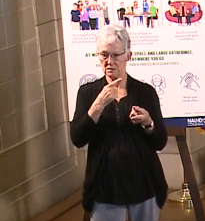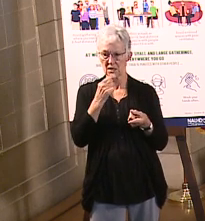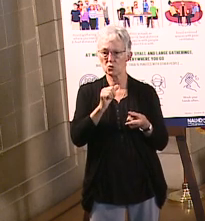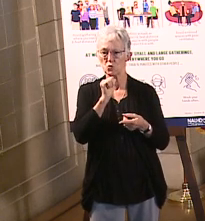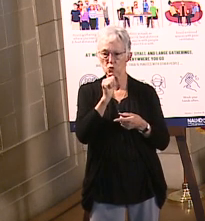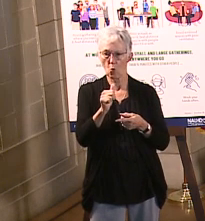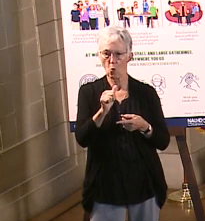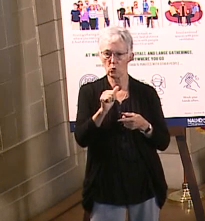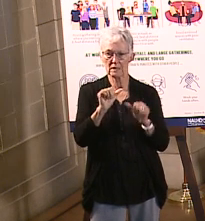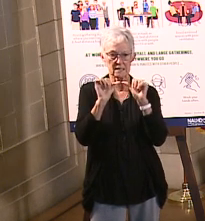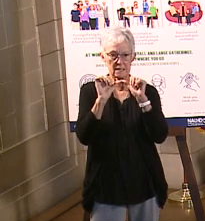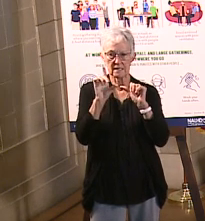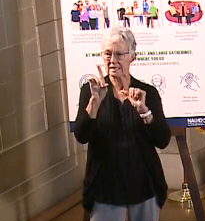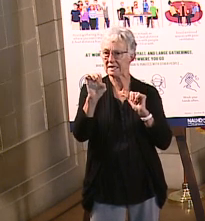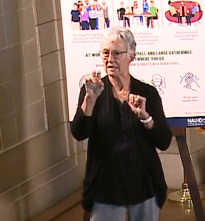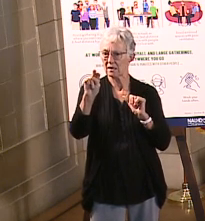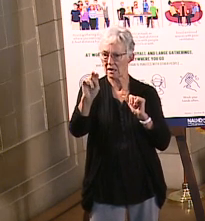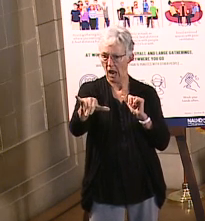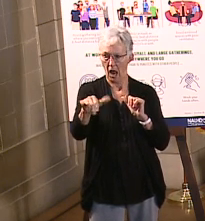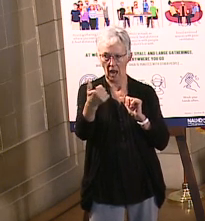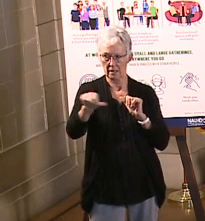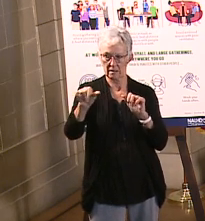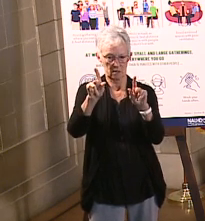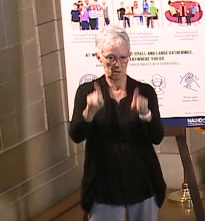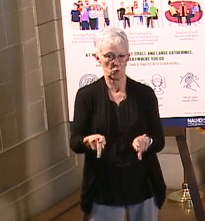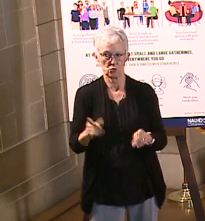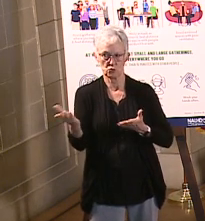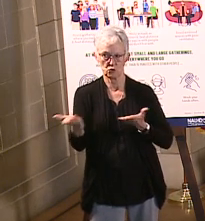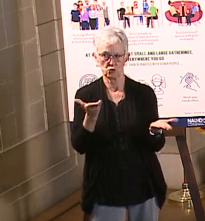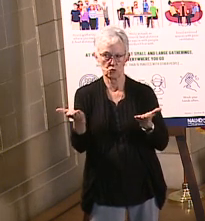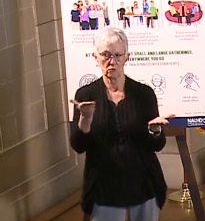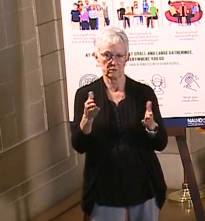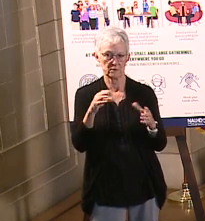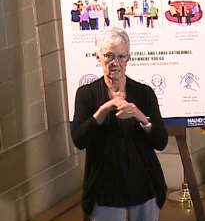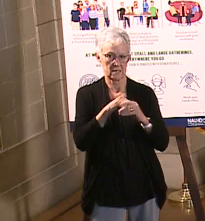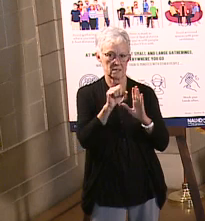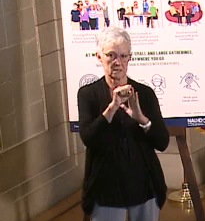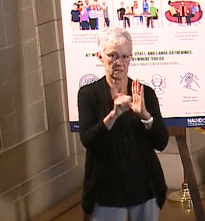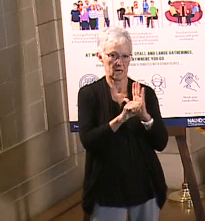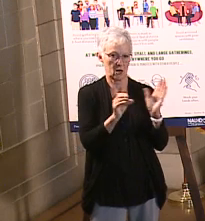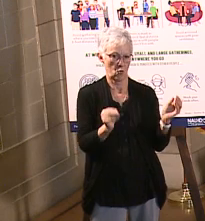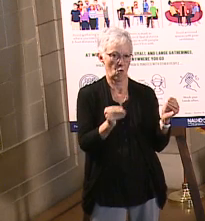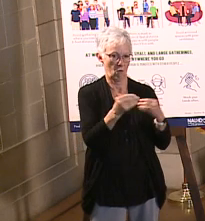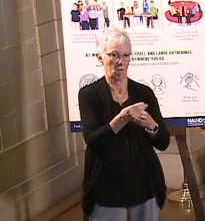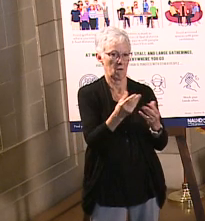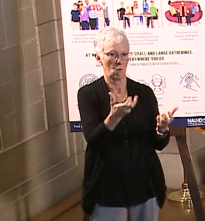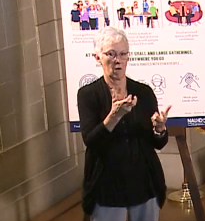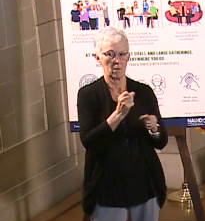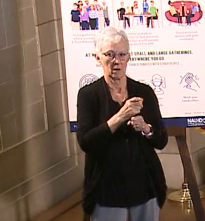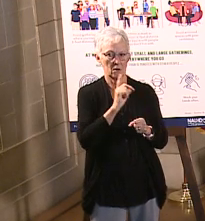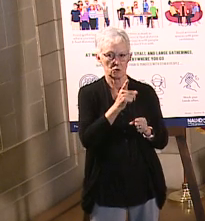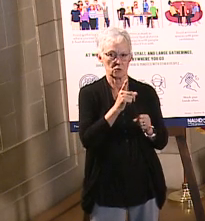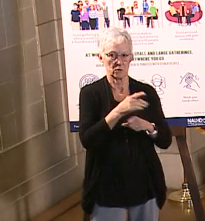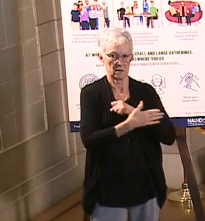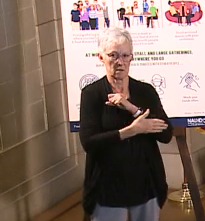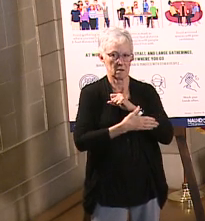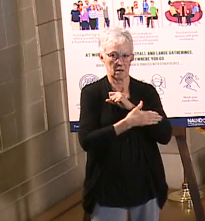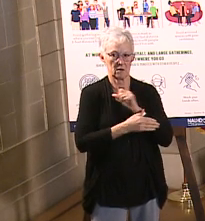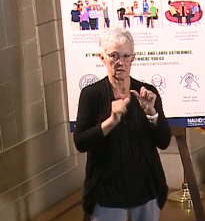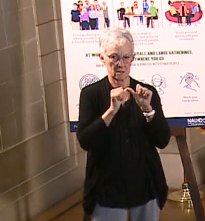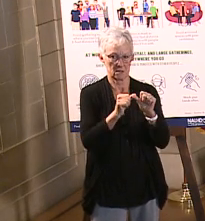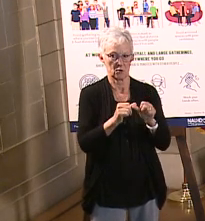services. With regard to it, with regard to our state services, we wanted counties to continue to make sure they're providing our services.